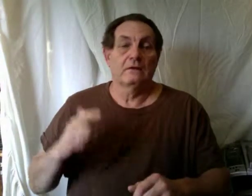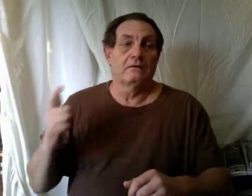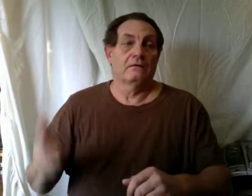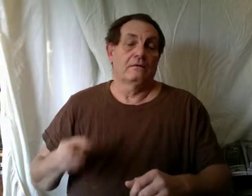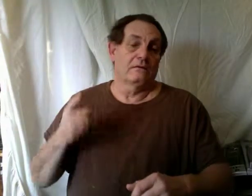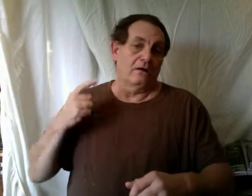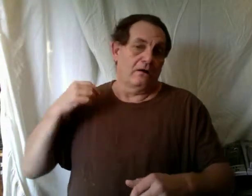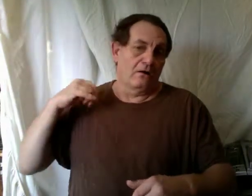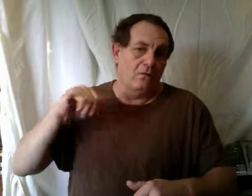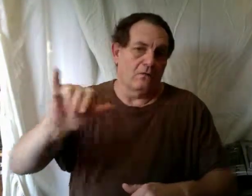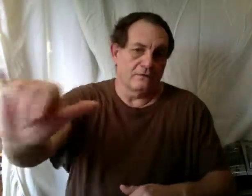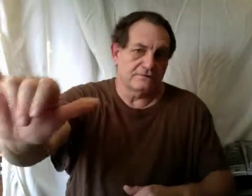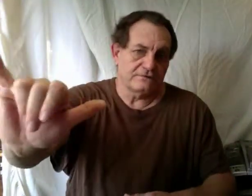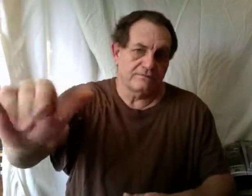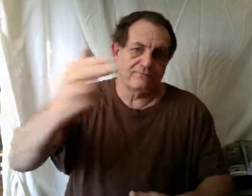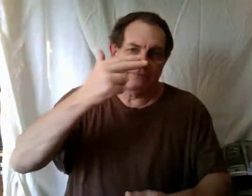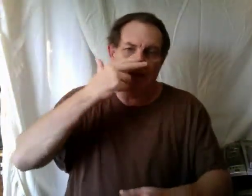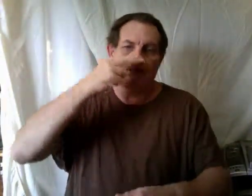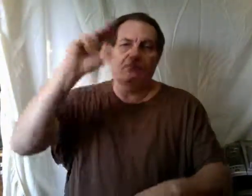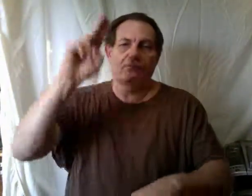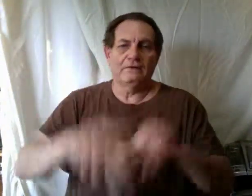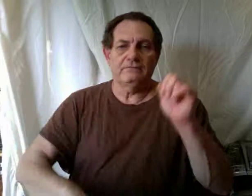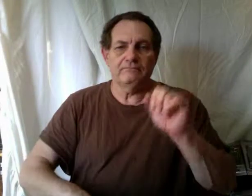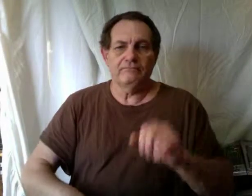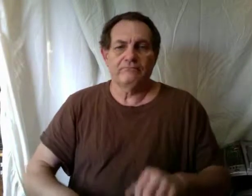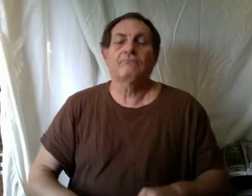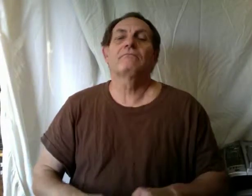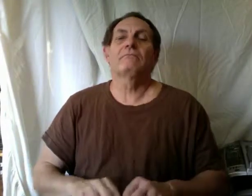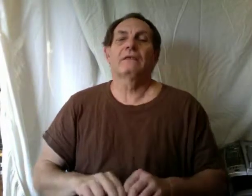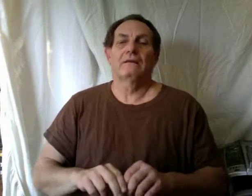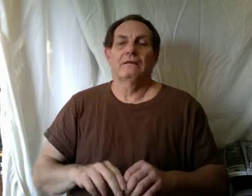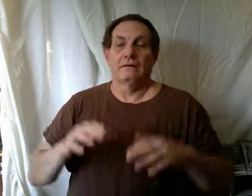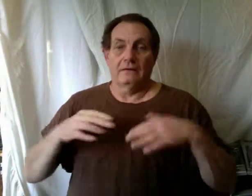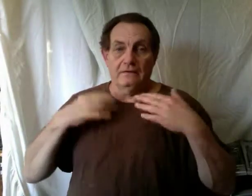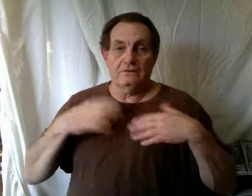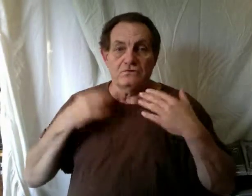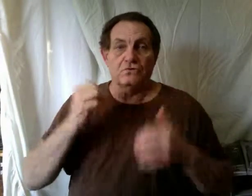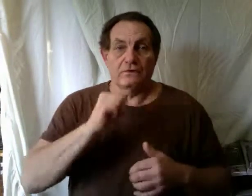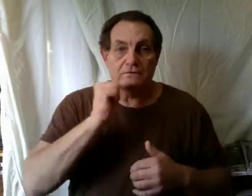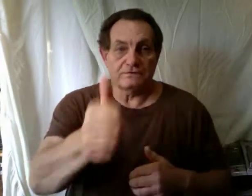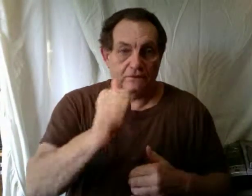always have fun and enjoy yourself.